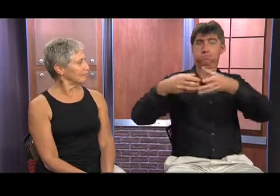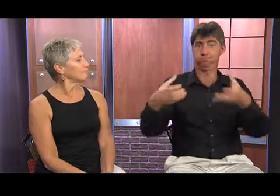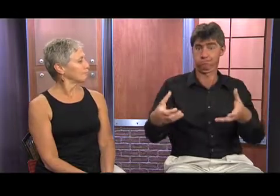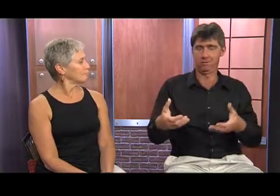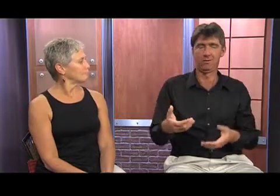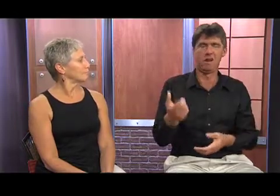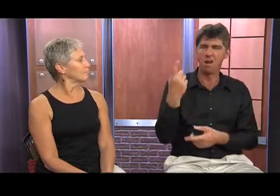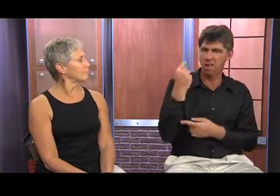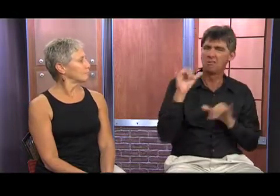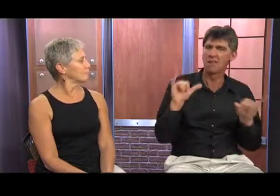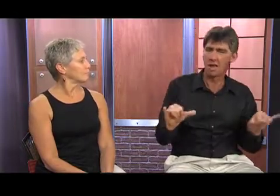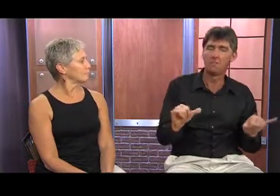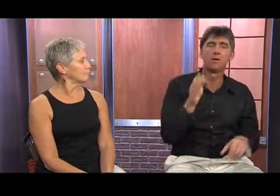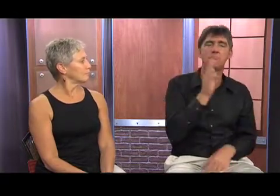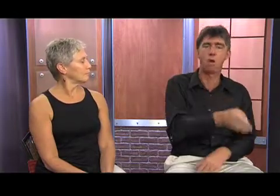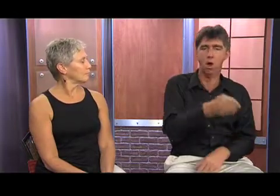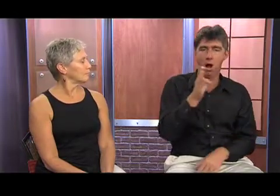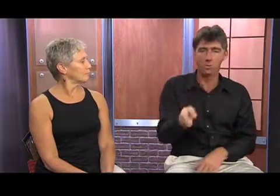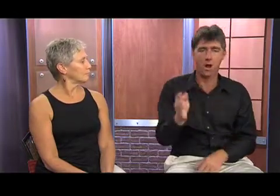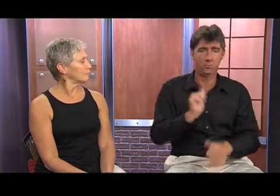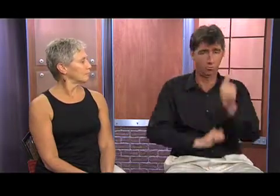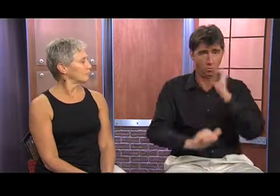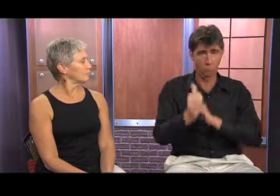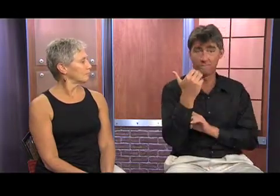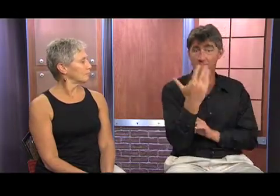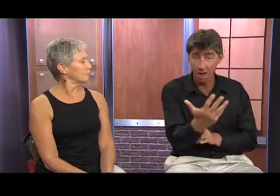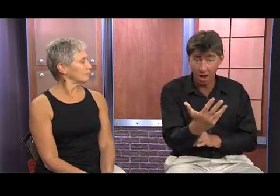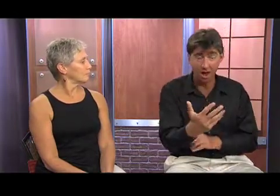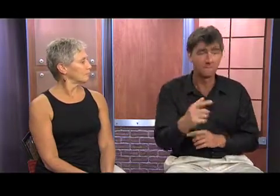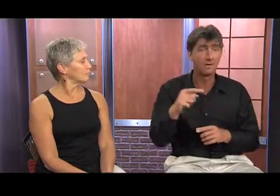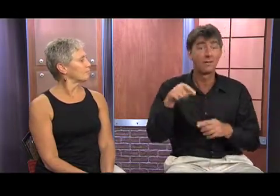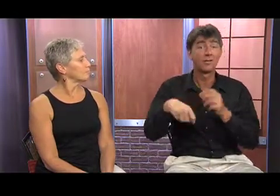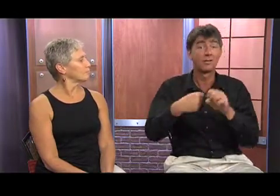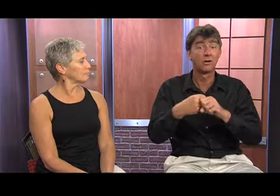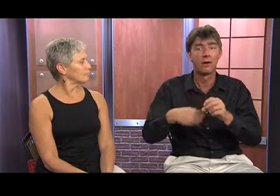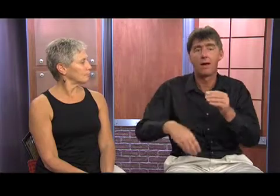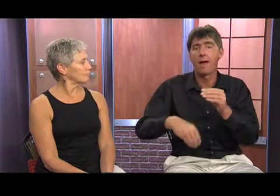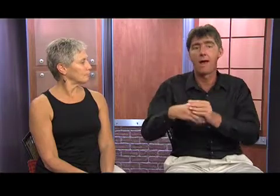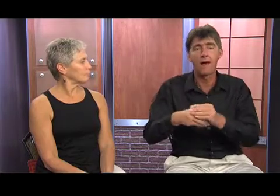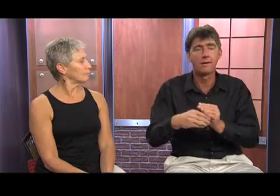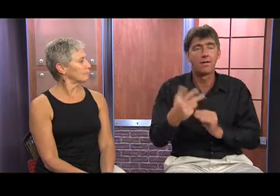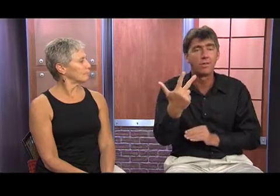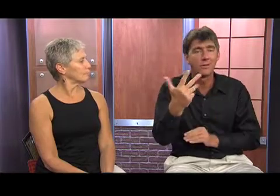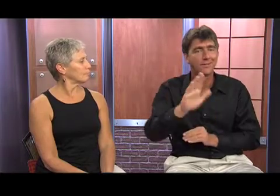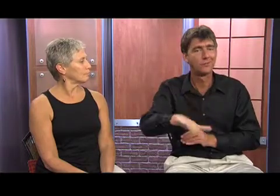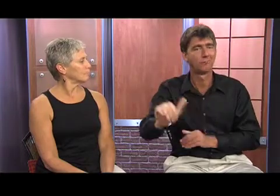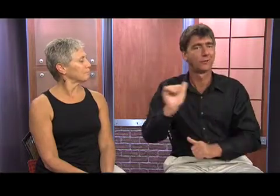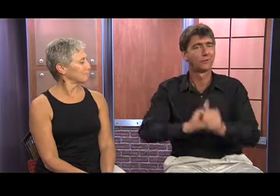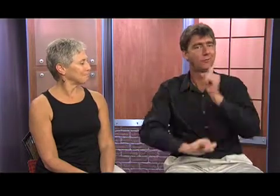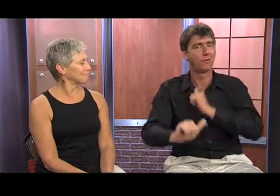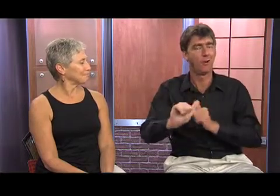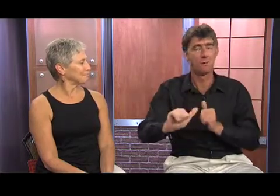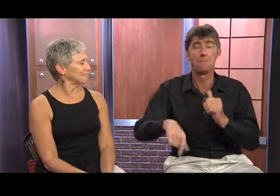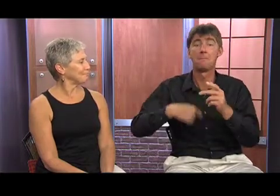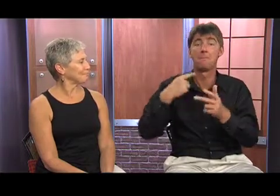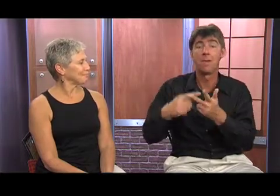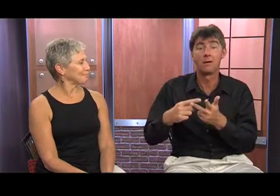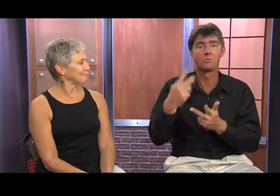mentioned. And we've had a number of requests for children's shows, so that's something brand new that we're going to be adding this year.